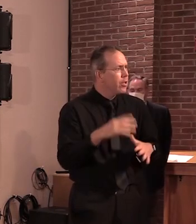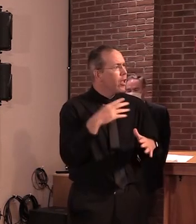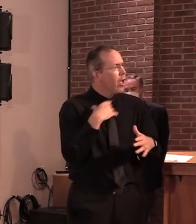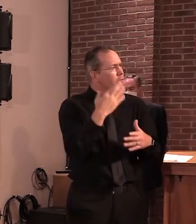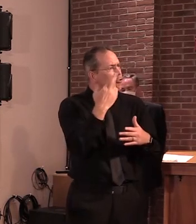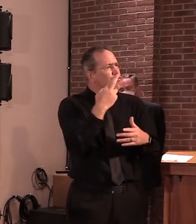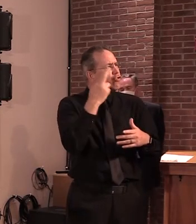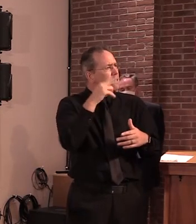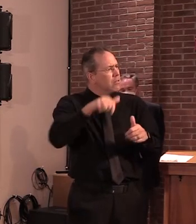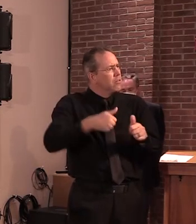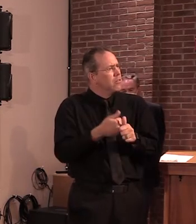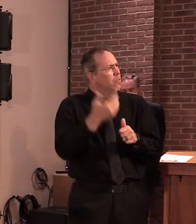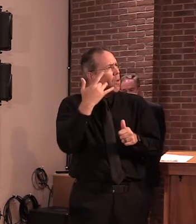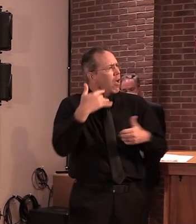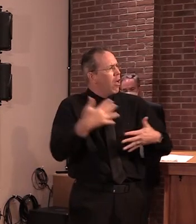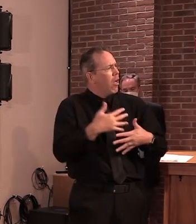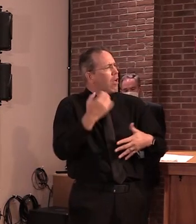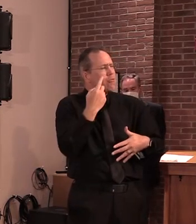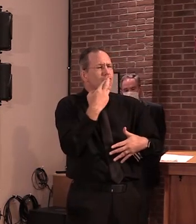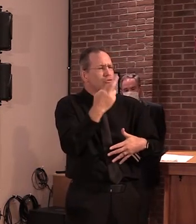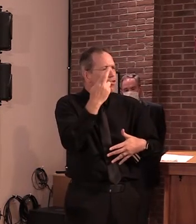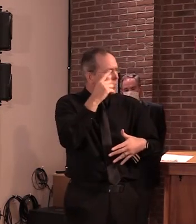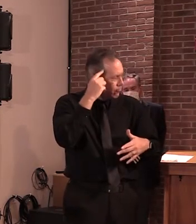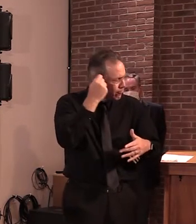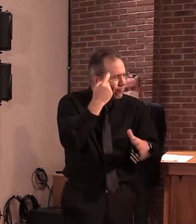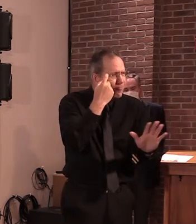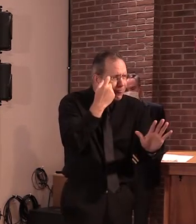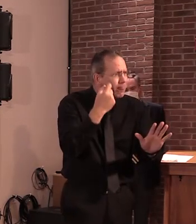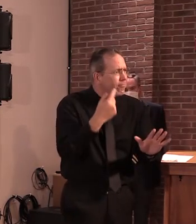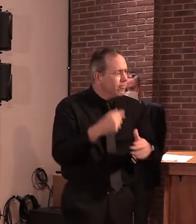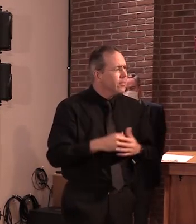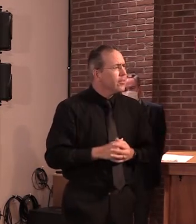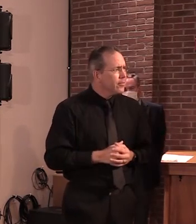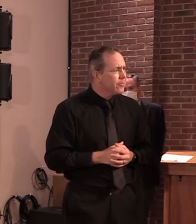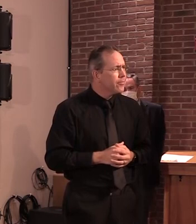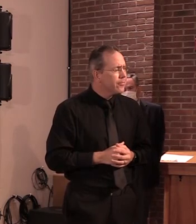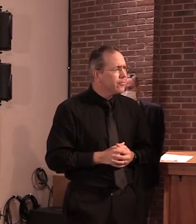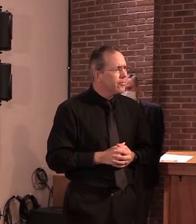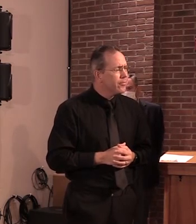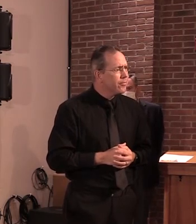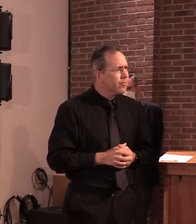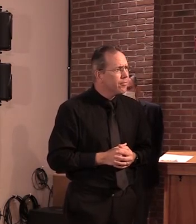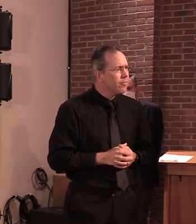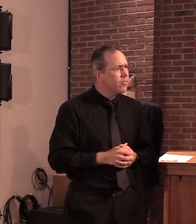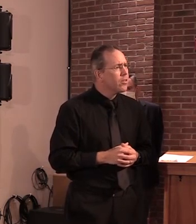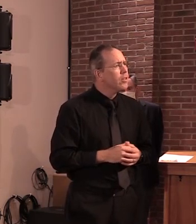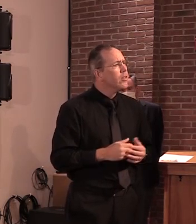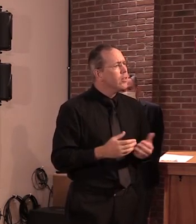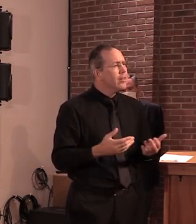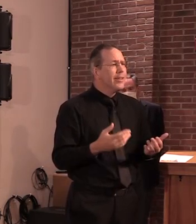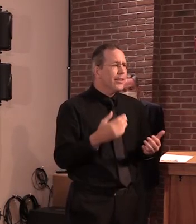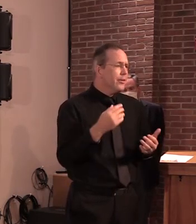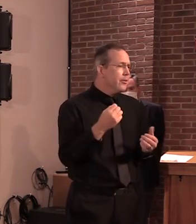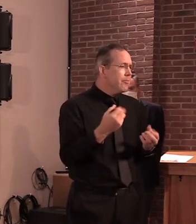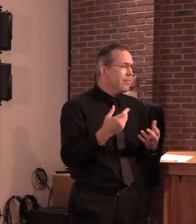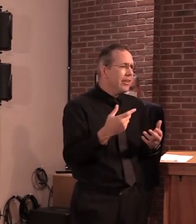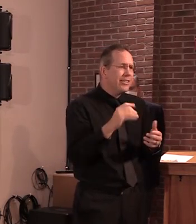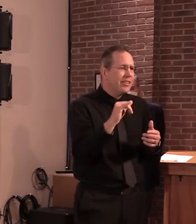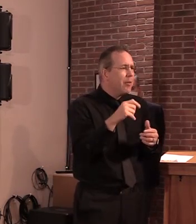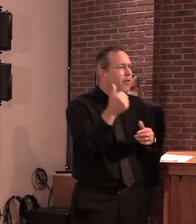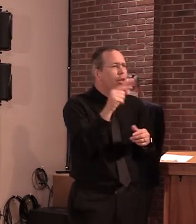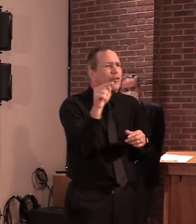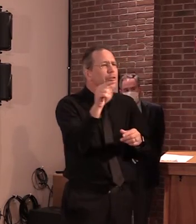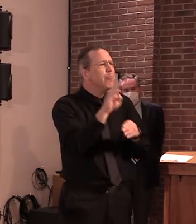and anxieties, and they're not too dissimilar from those that other members of society have in other settings that aren't